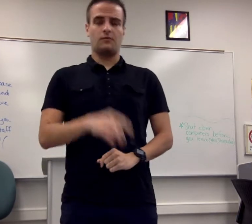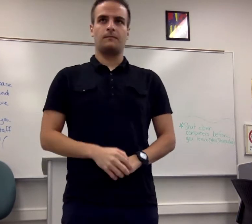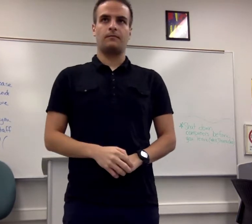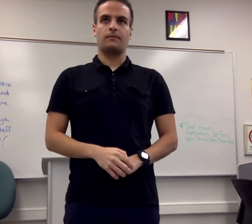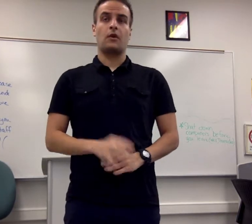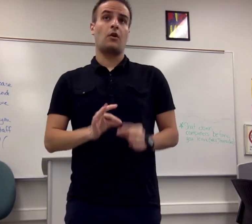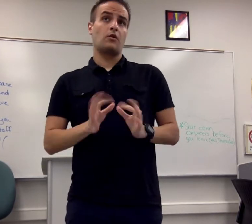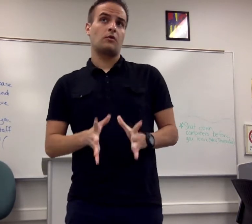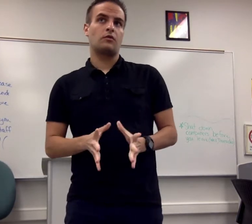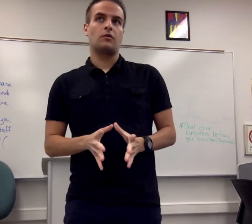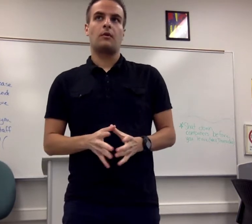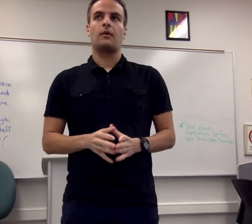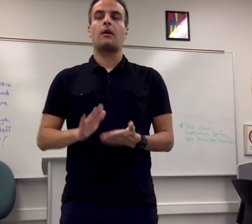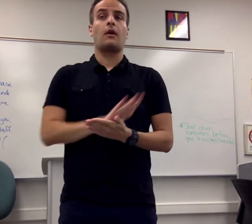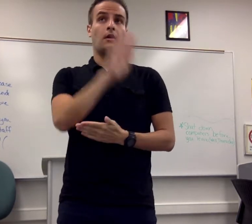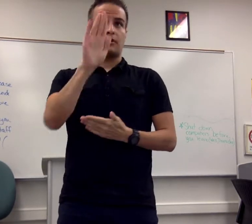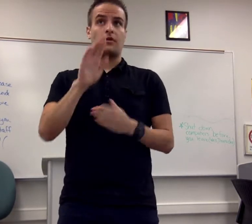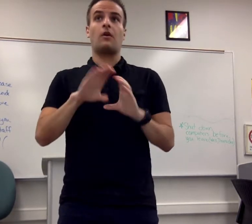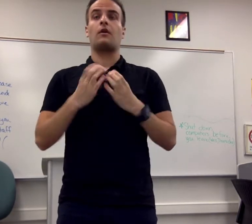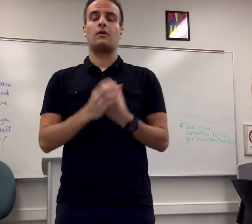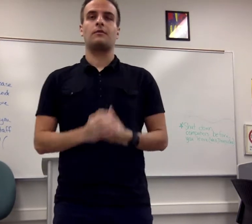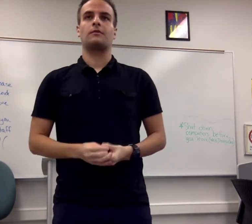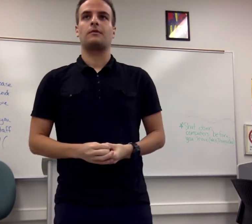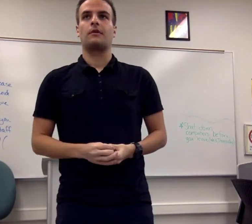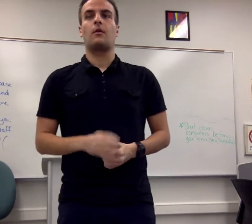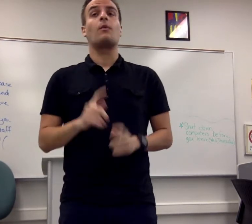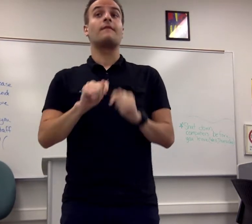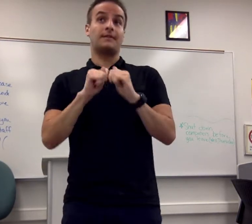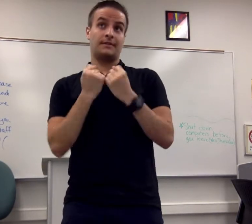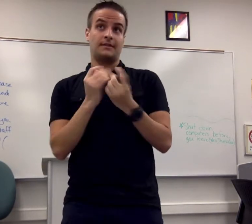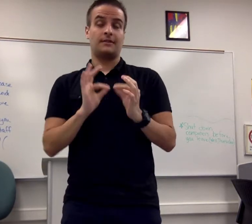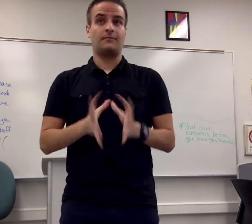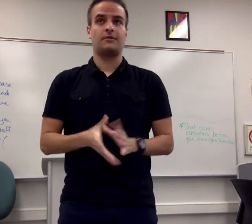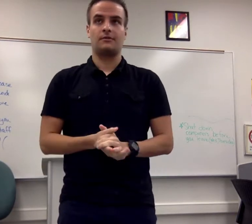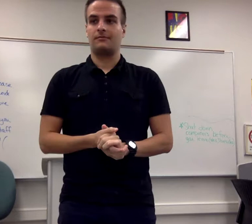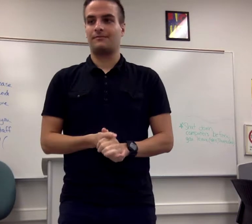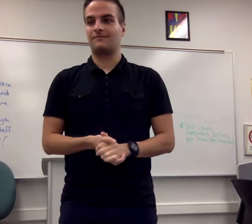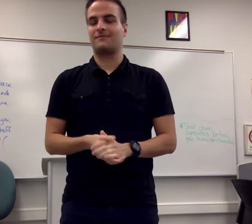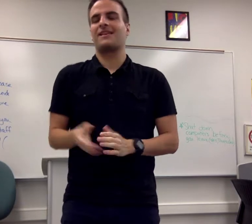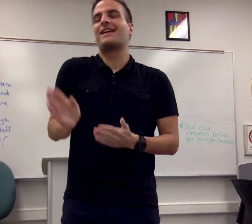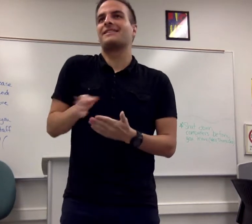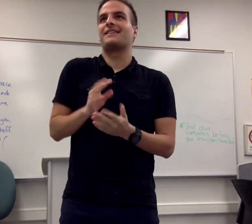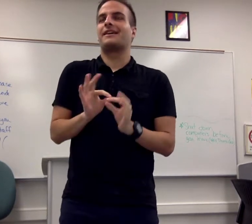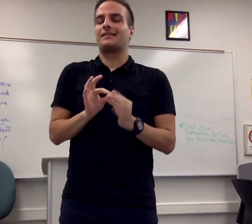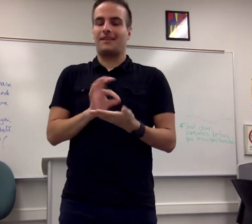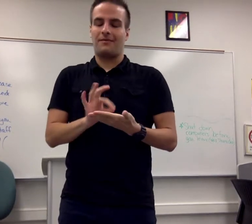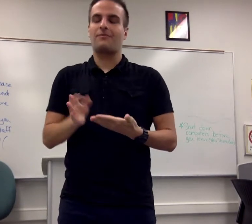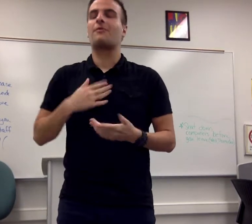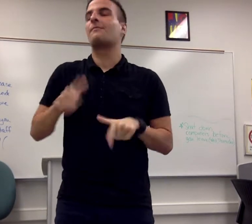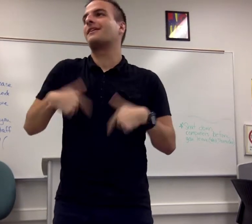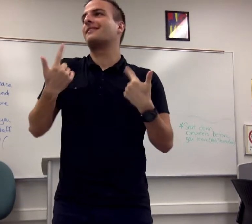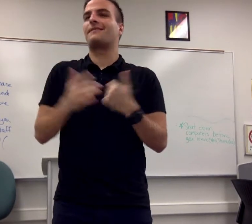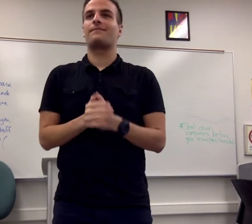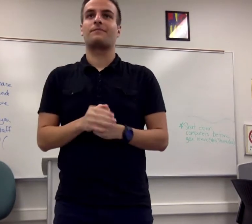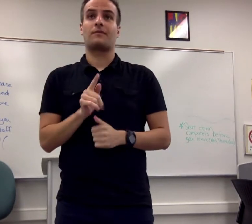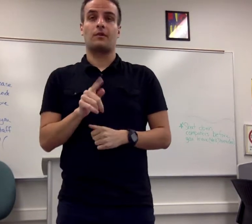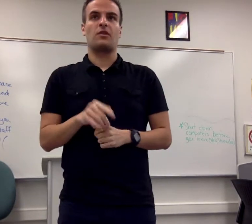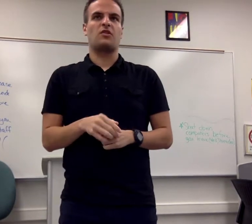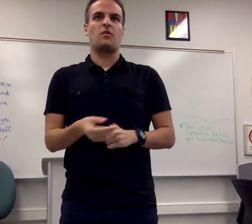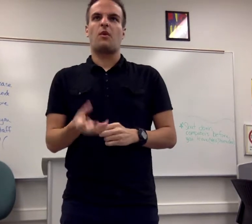interpreting in a college classroom with a team interpreter. It's like they wrote my life. You are in the hot seat, and when